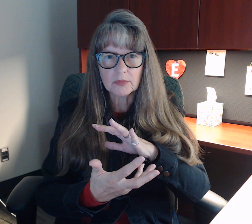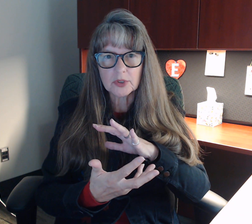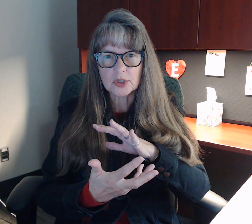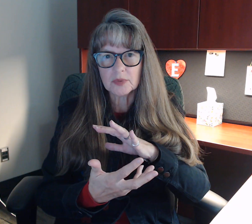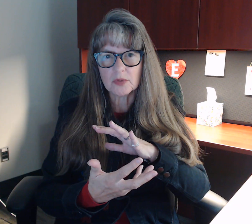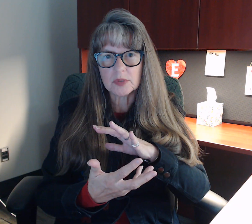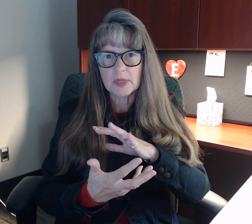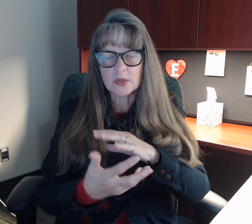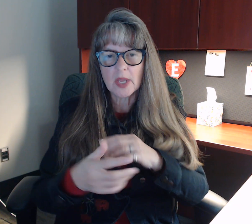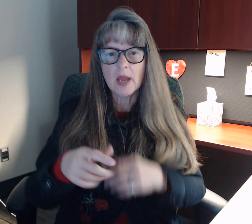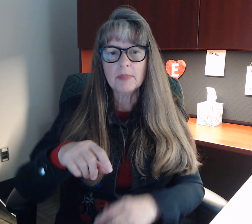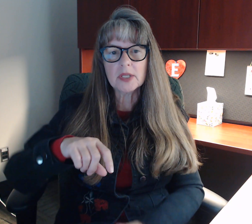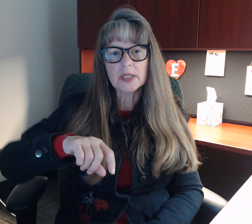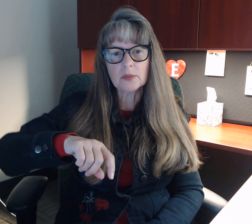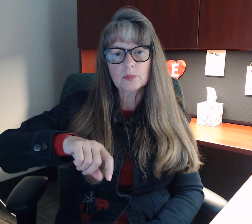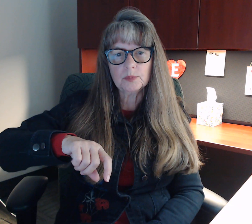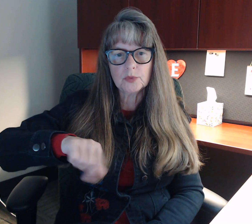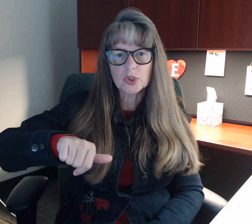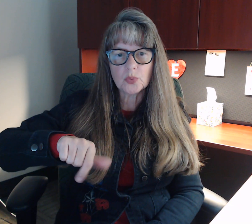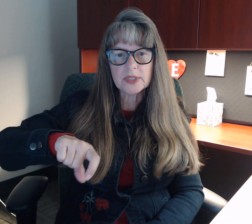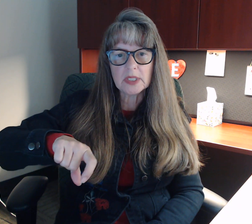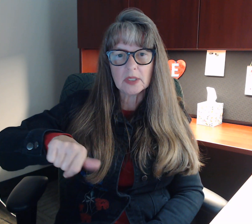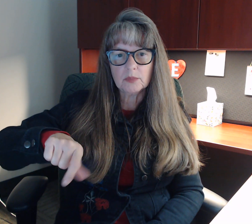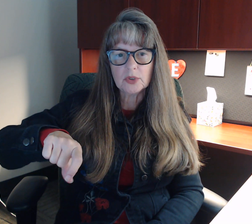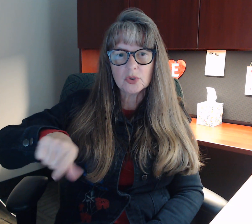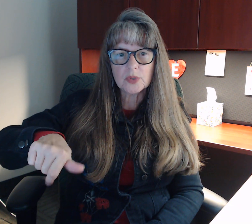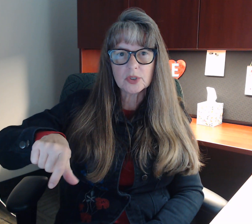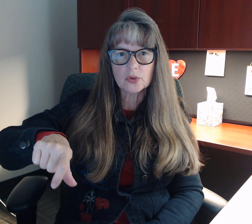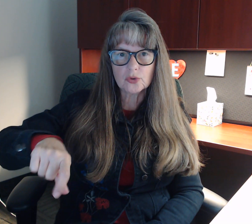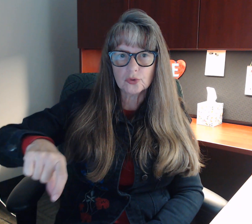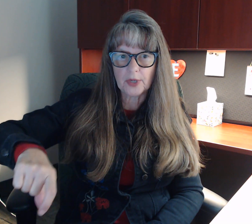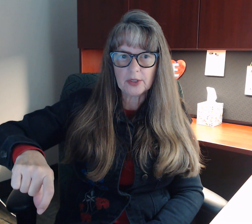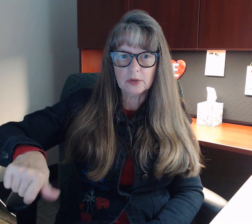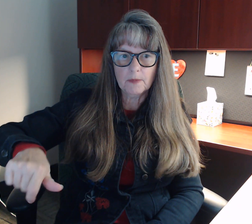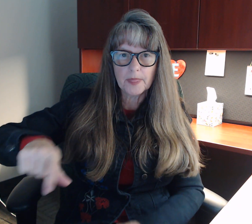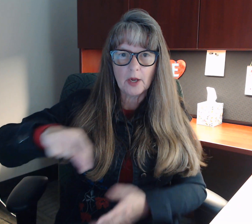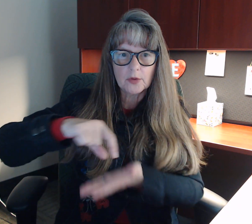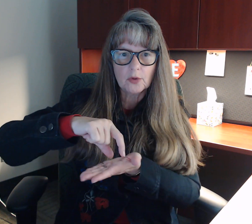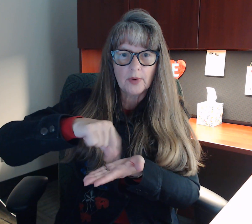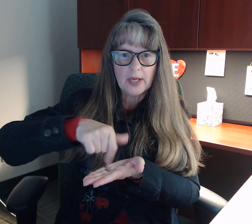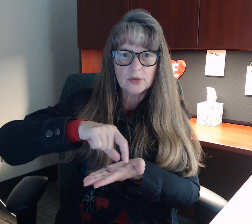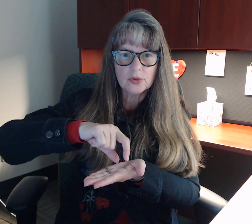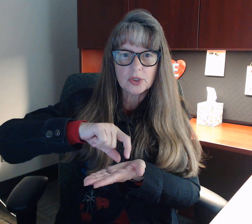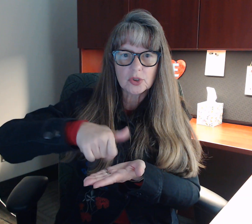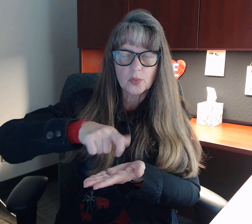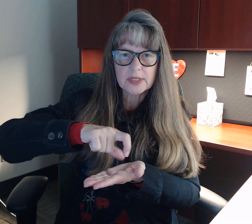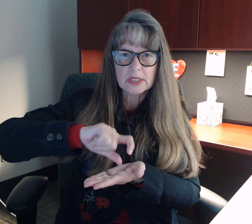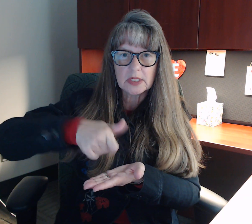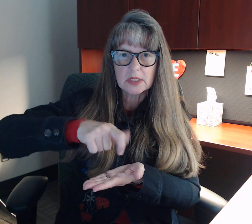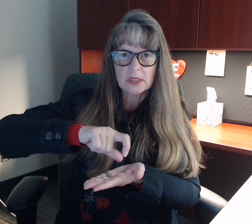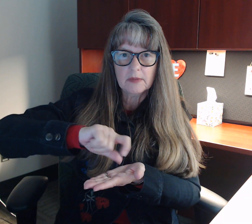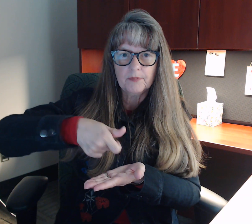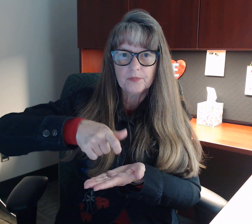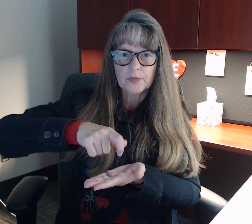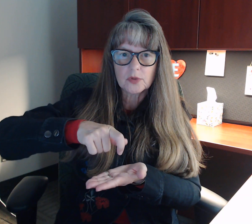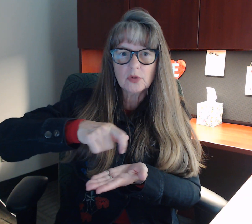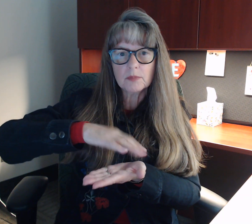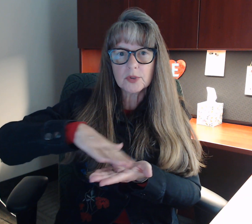really sure what those means. But it's like just twisting it. When you twist a dreidel on the ground, you just twist it. So you can put your